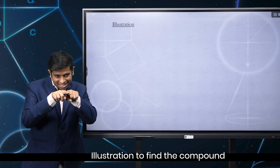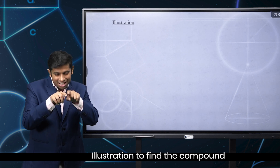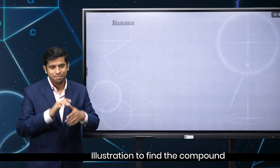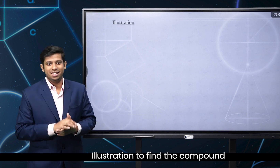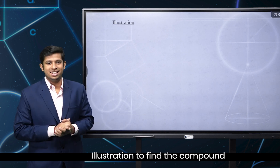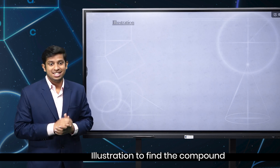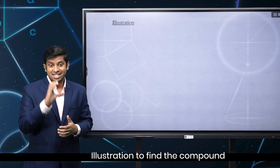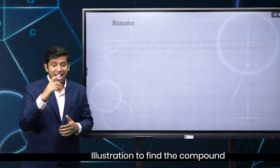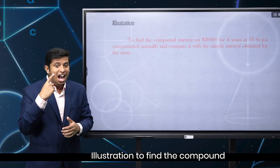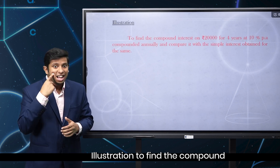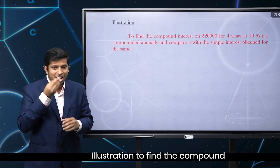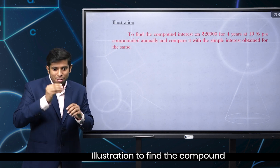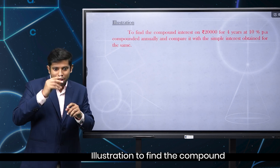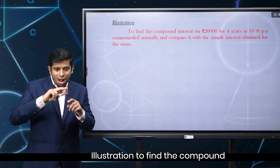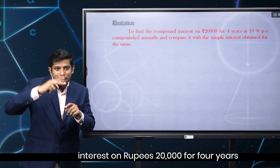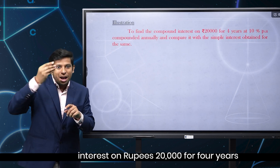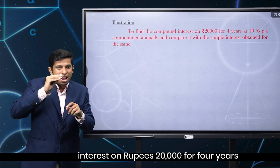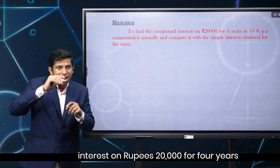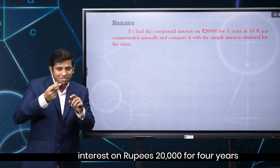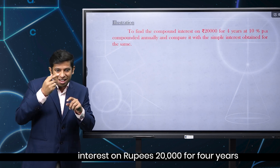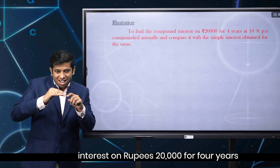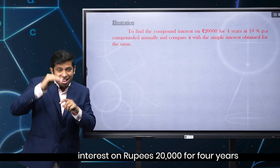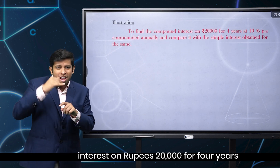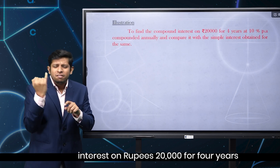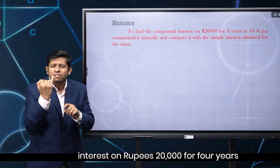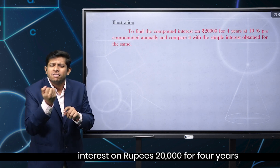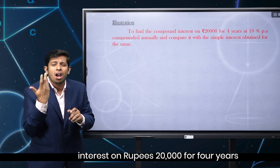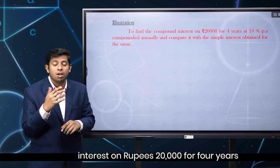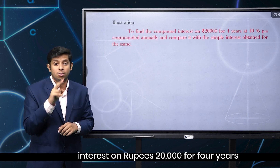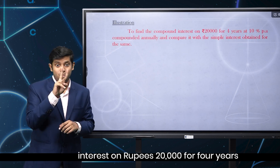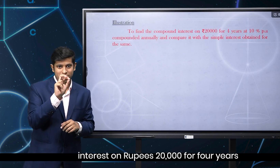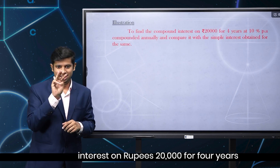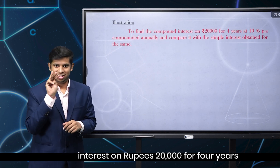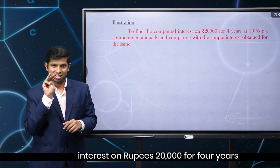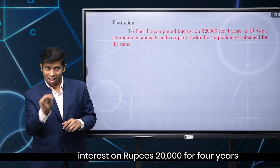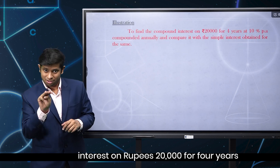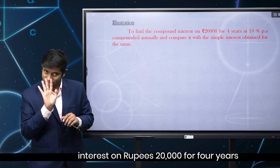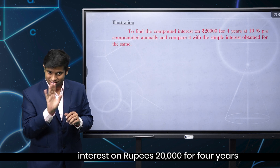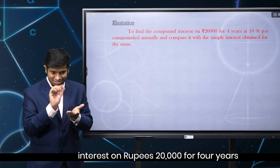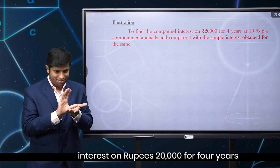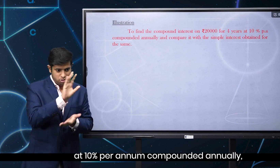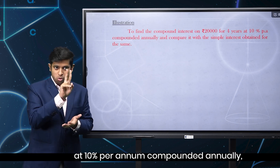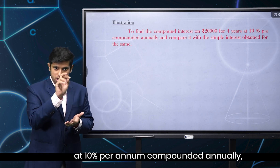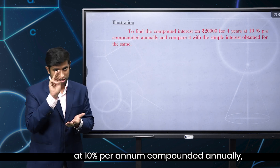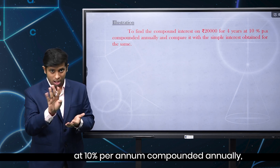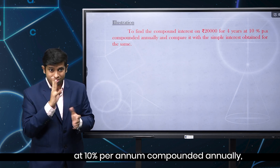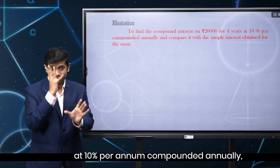Illustration. To find the compound interest on rupees 20,000 for 4 years at 10% per